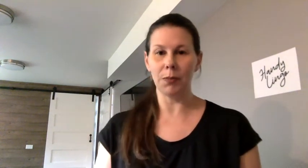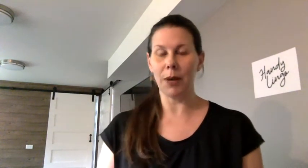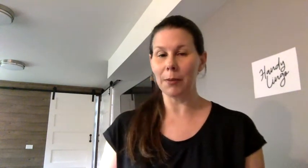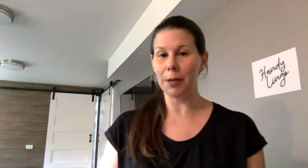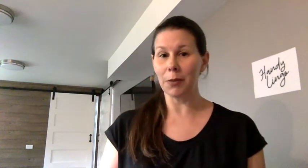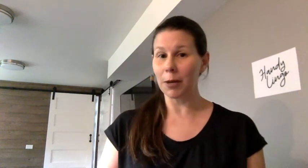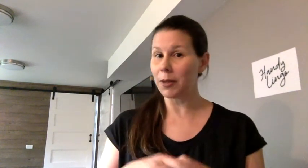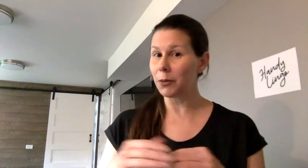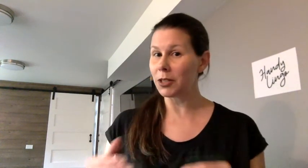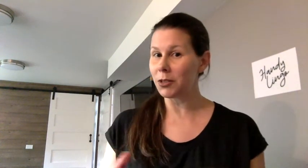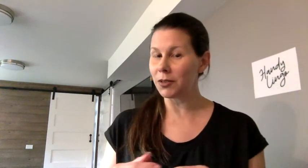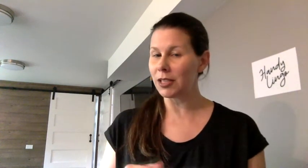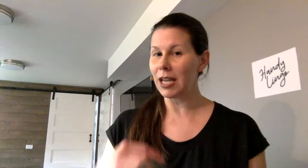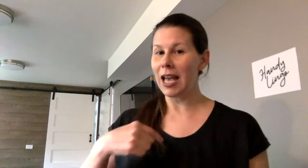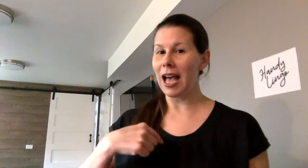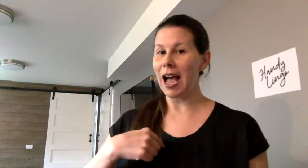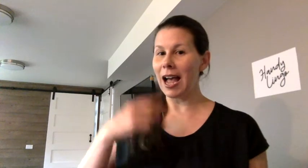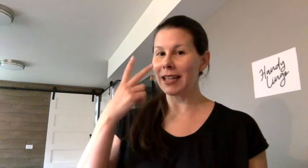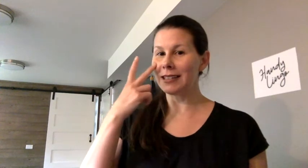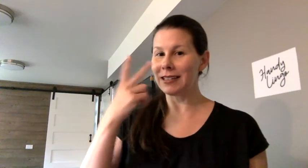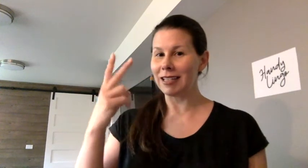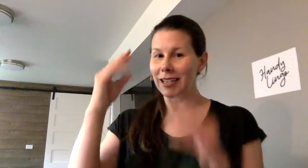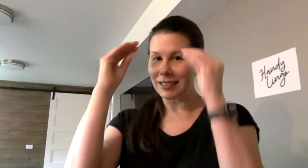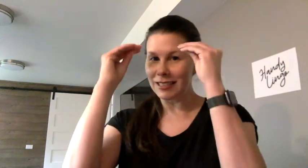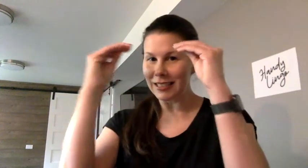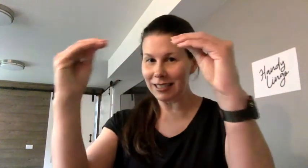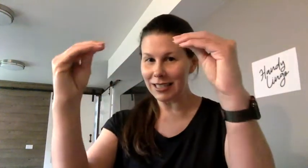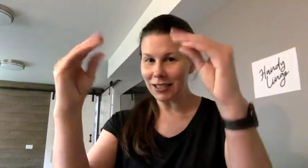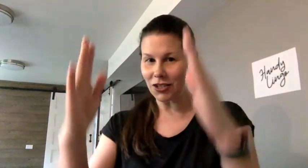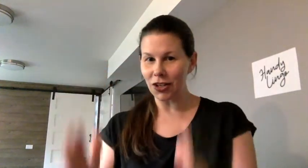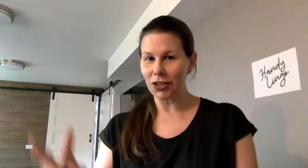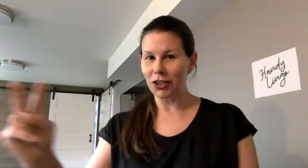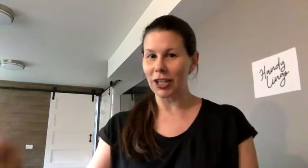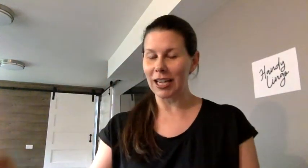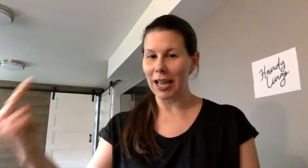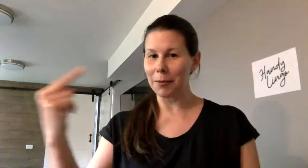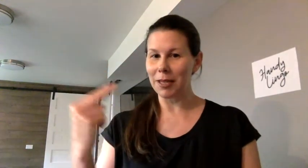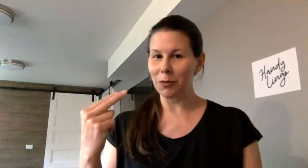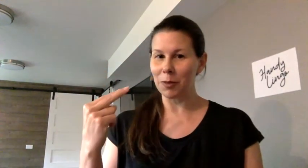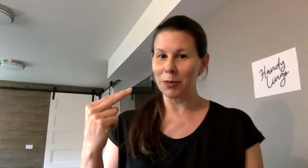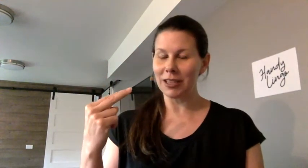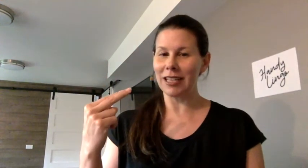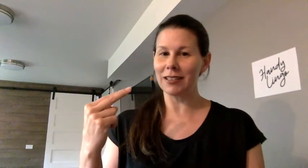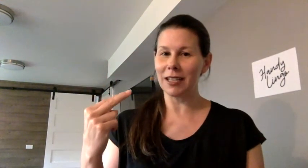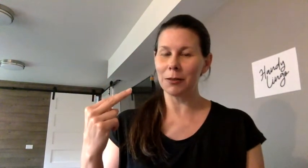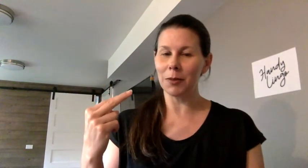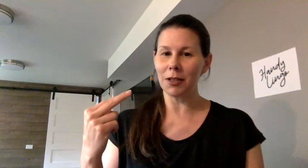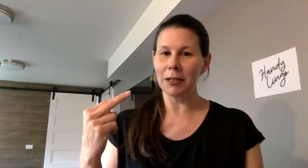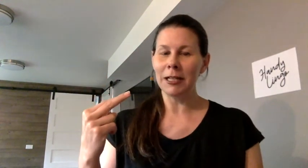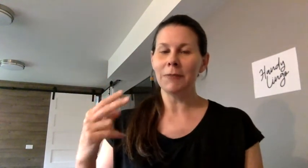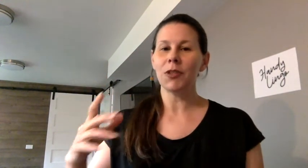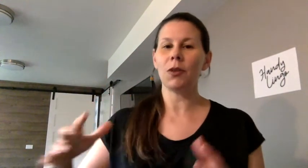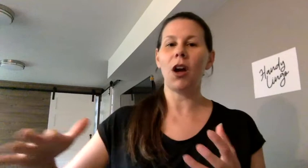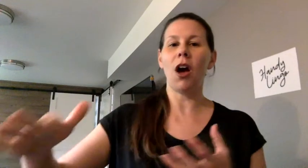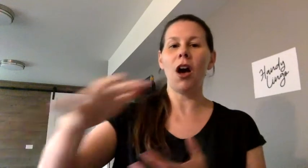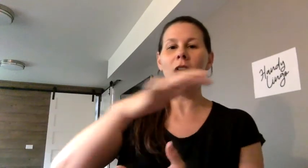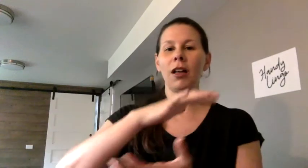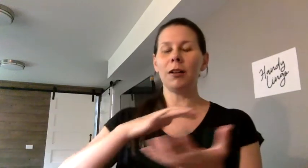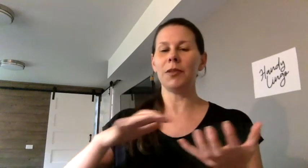brown bear, what do you see? I see a teacher looking at me. Remember the last line of the book? So it all comes